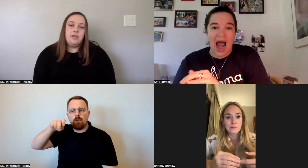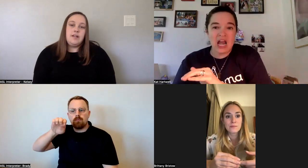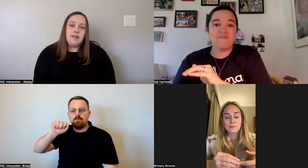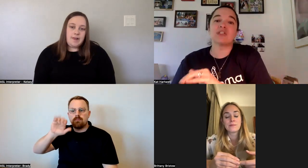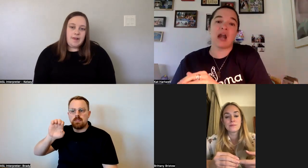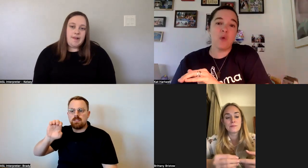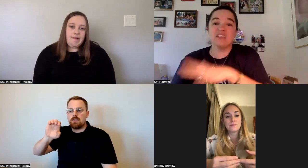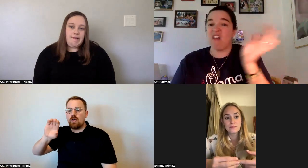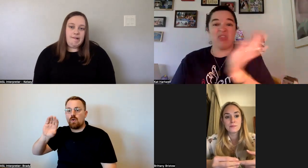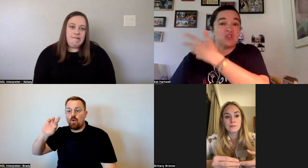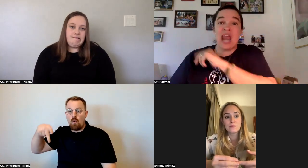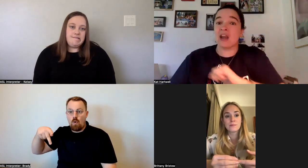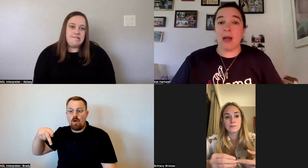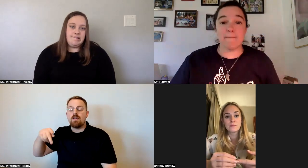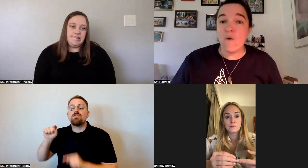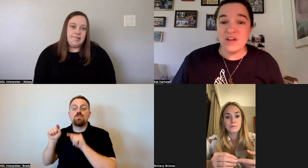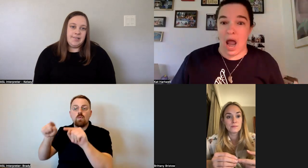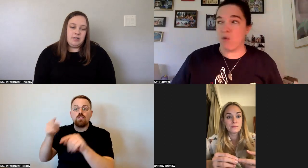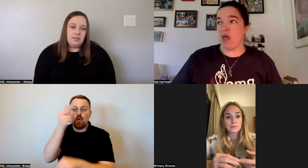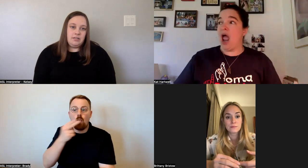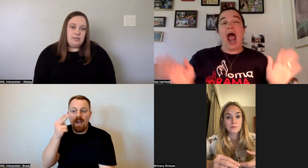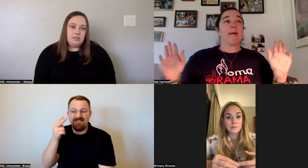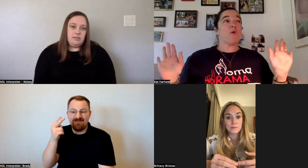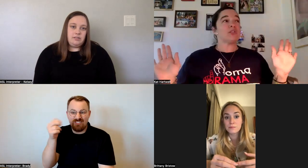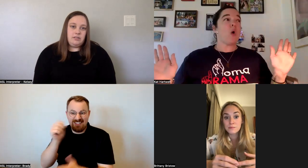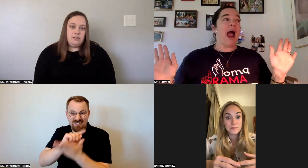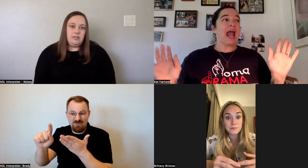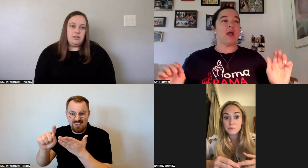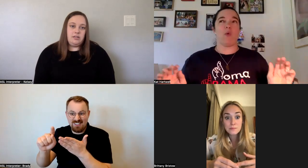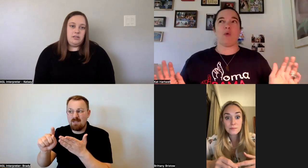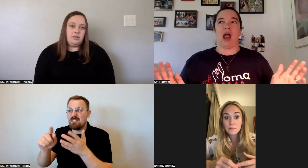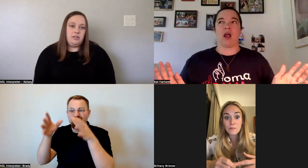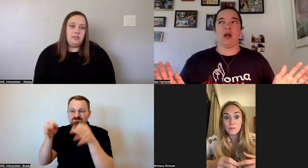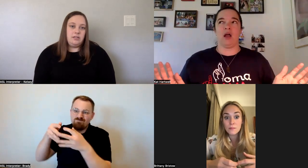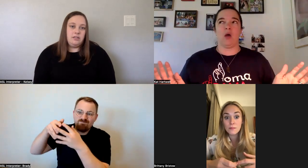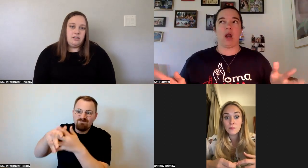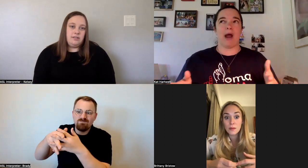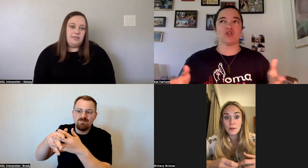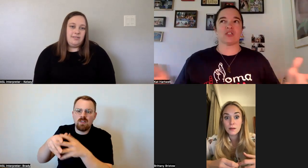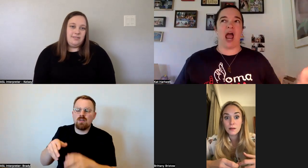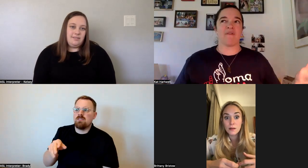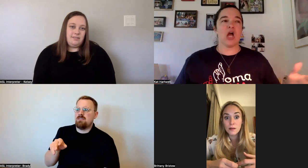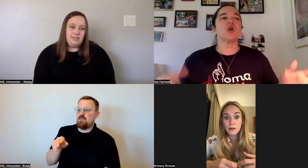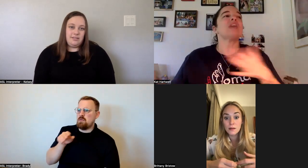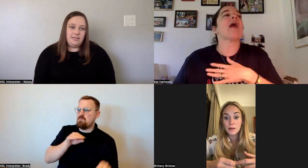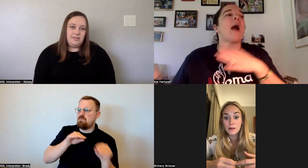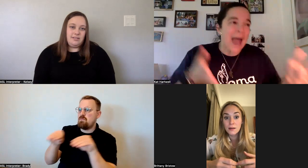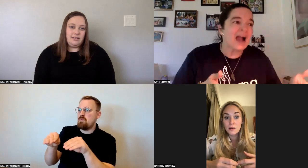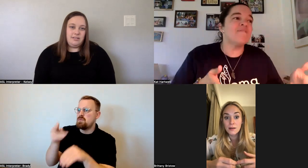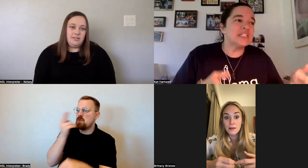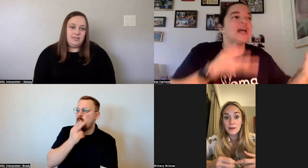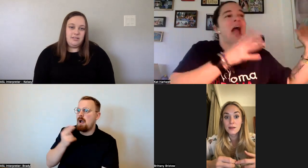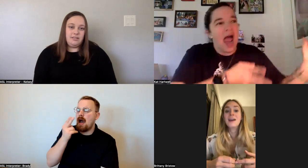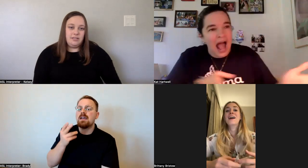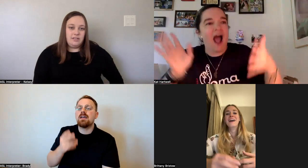went to Hawaii for 10 weeks, then she ended up moving there. We were like, I'm moving to Hawaii. We were like, what about your stuff? Because I come